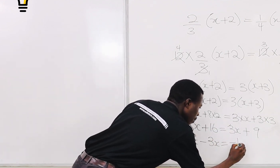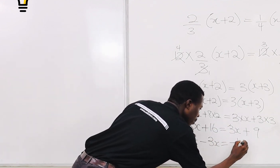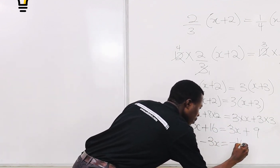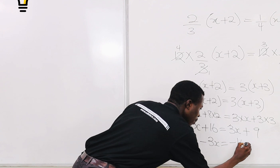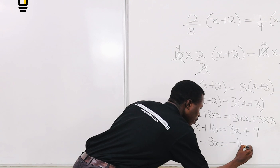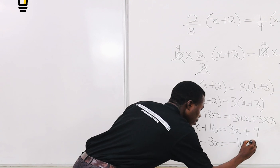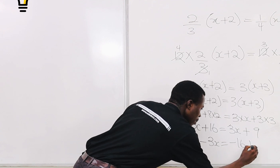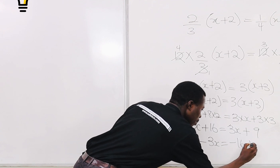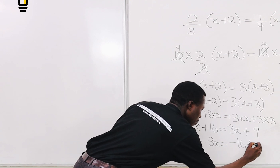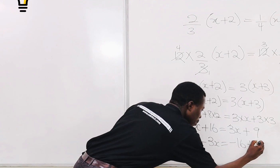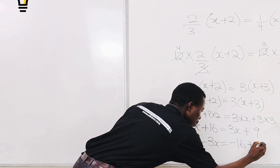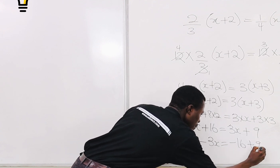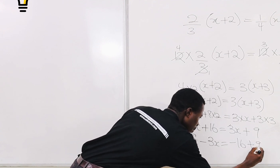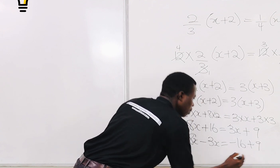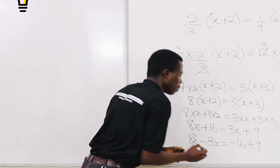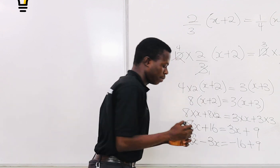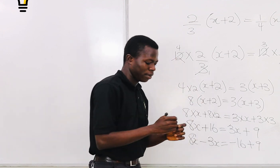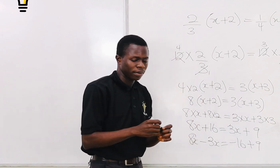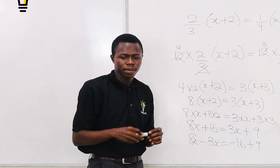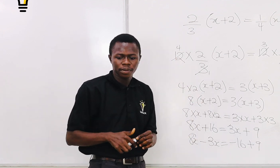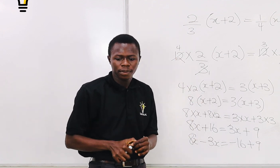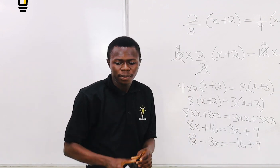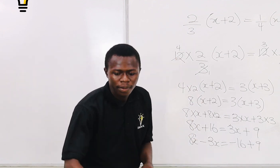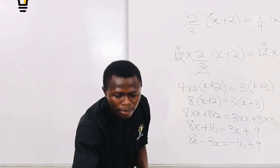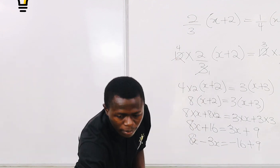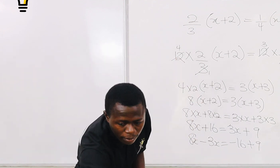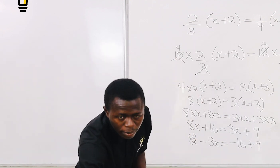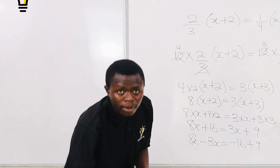So negative 16 plus 9.